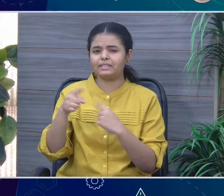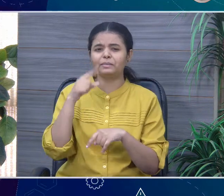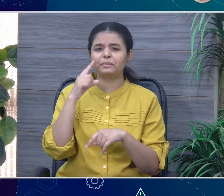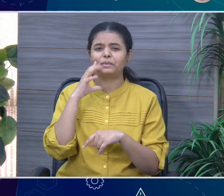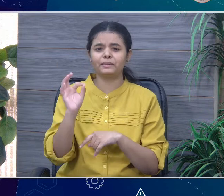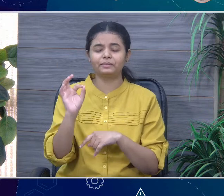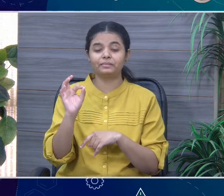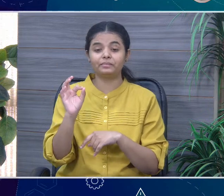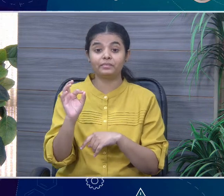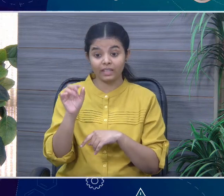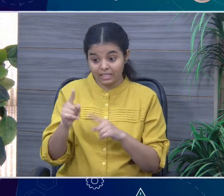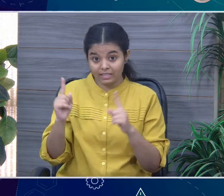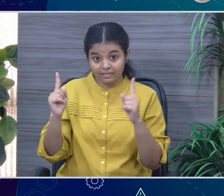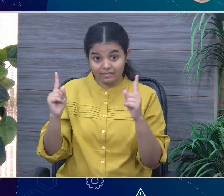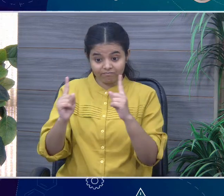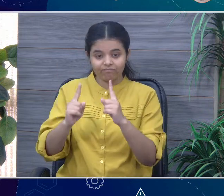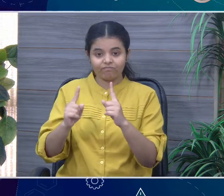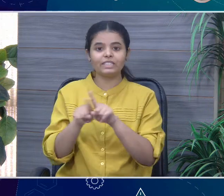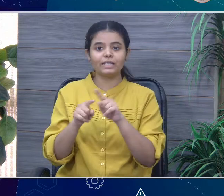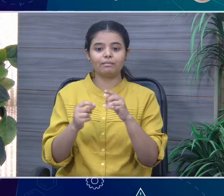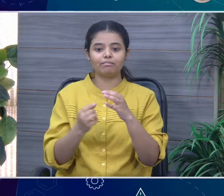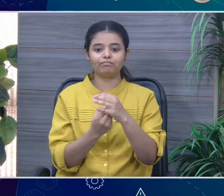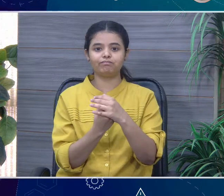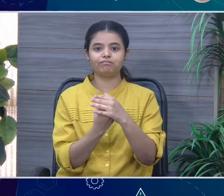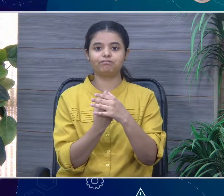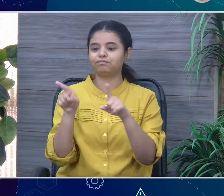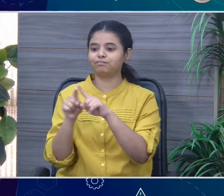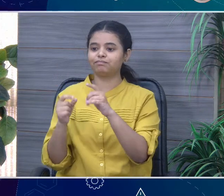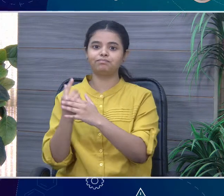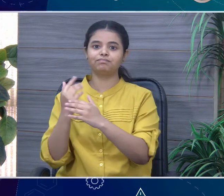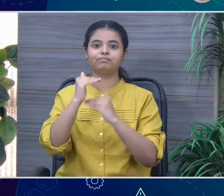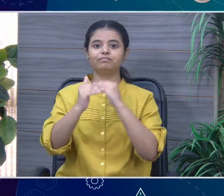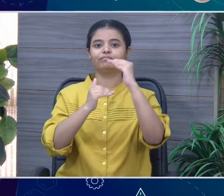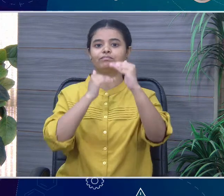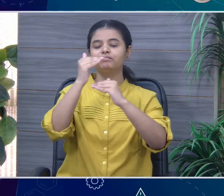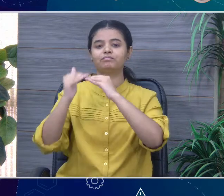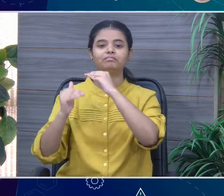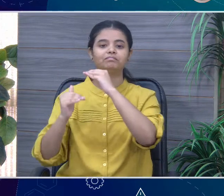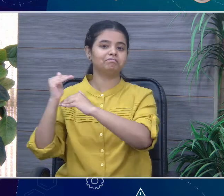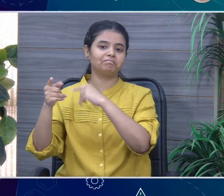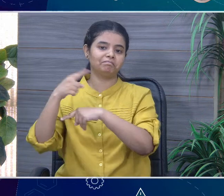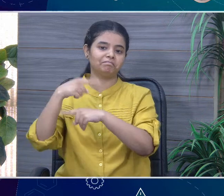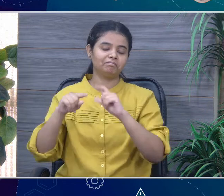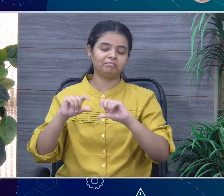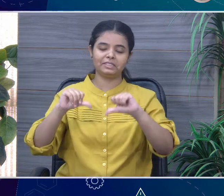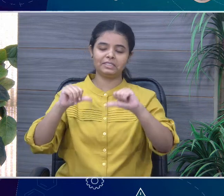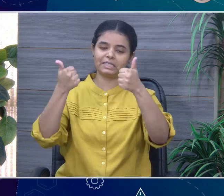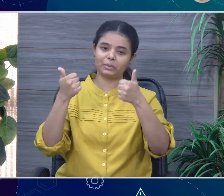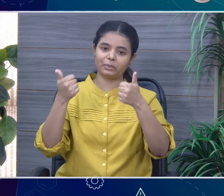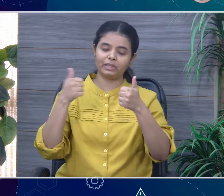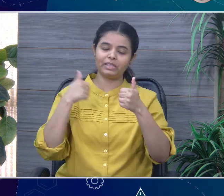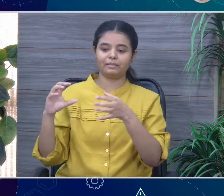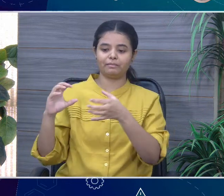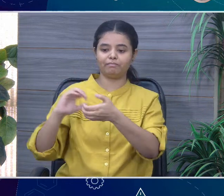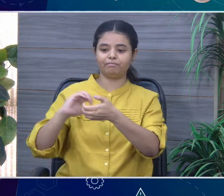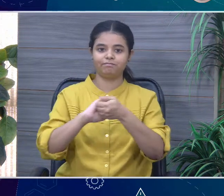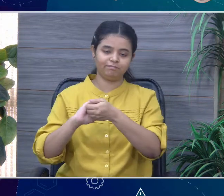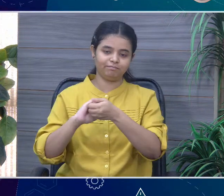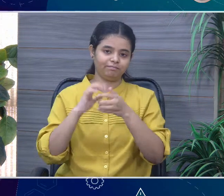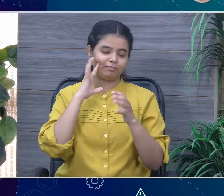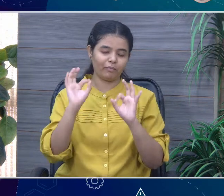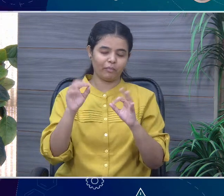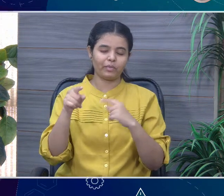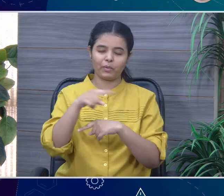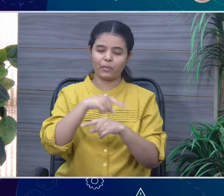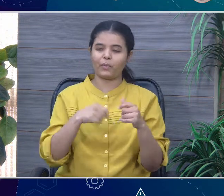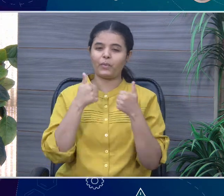idea, so that both of you grow and there should be an atmosphere of cooperation rather than competition. This is what I would like to say. All